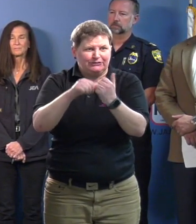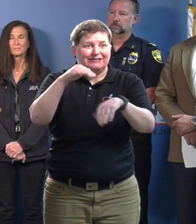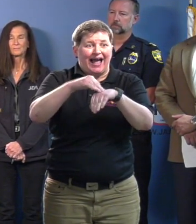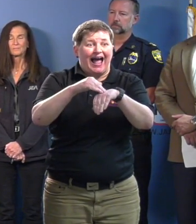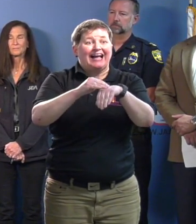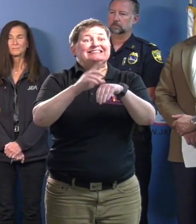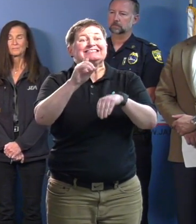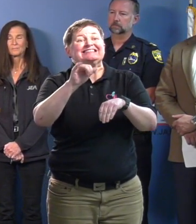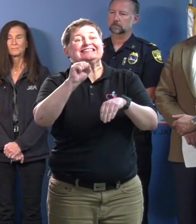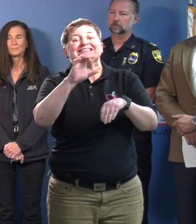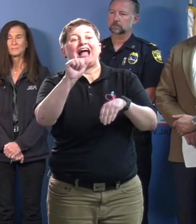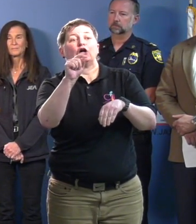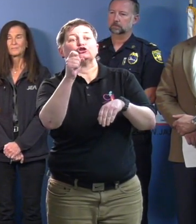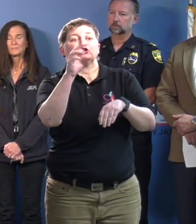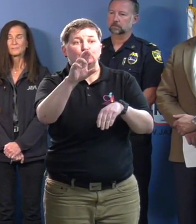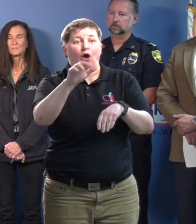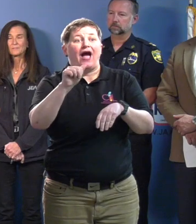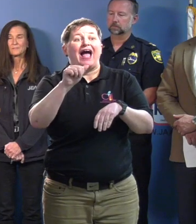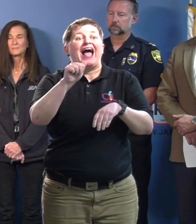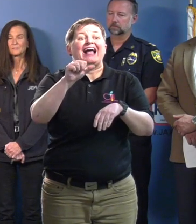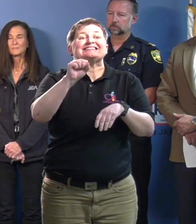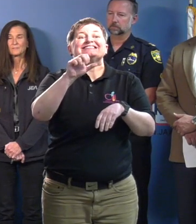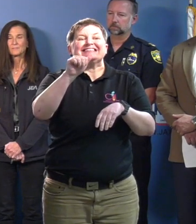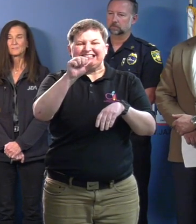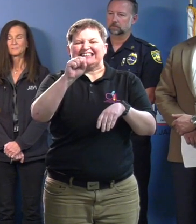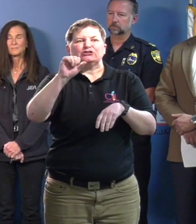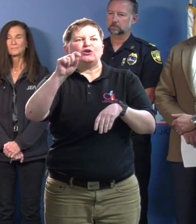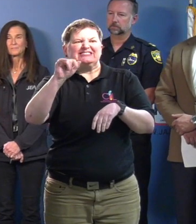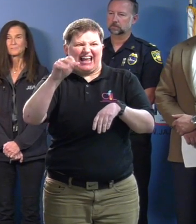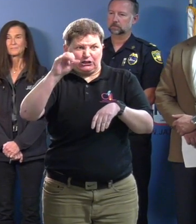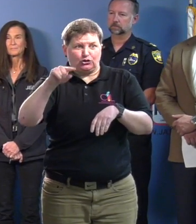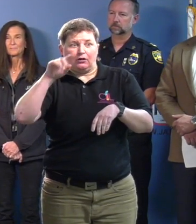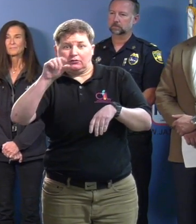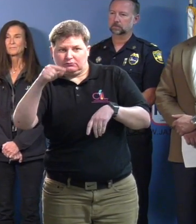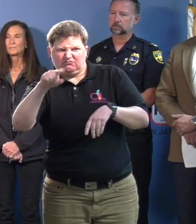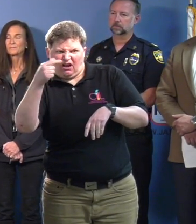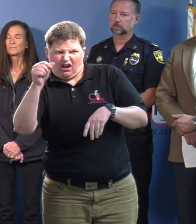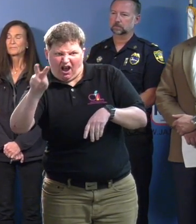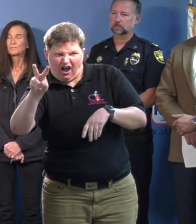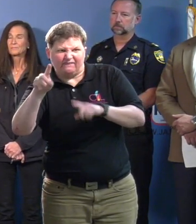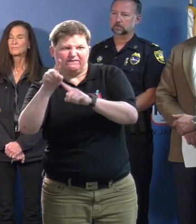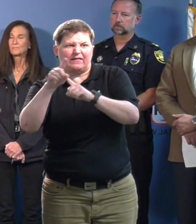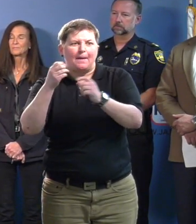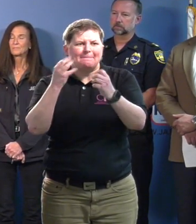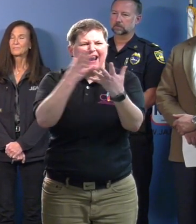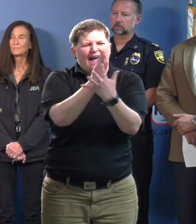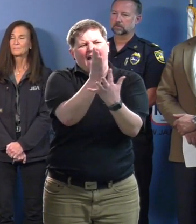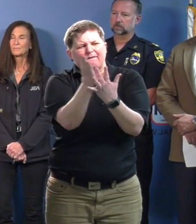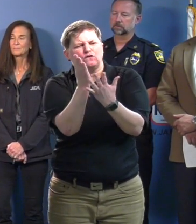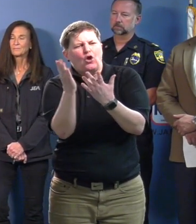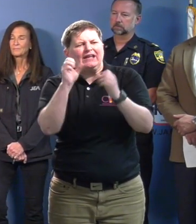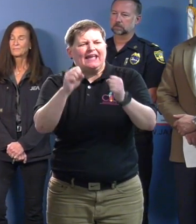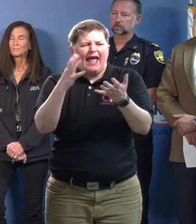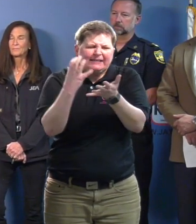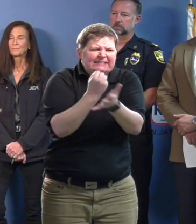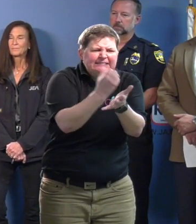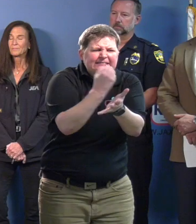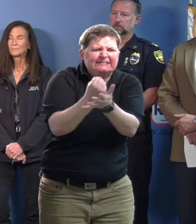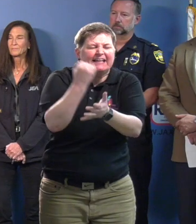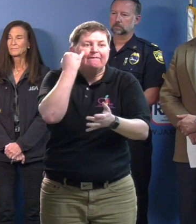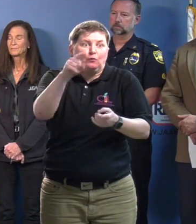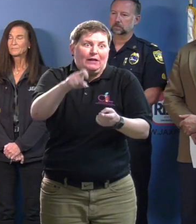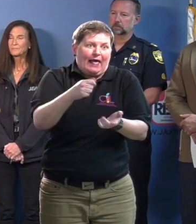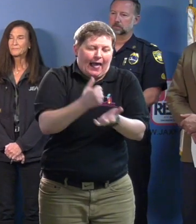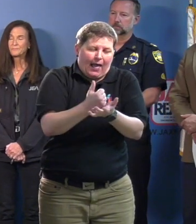disasterassistance.gov. So there are a lot of avenues that you can take if you do need more assistance after this storm. JEA will